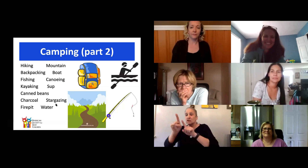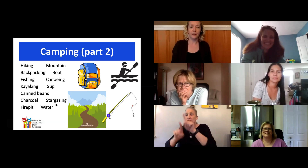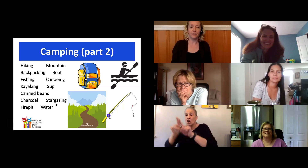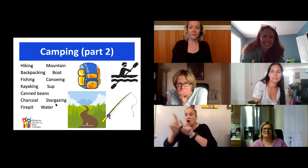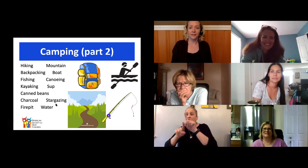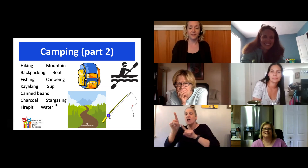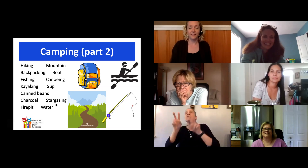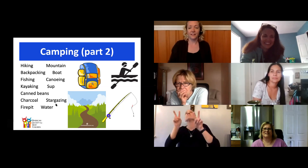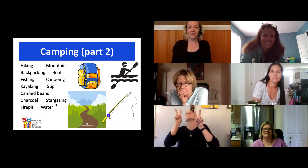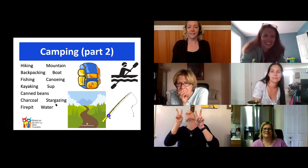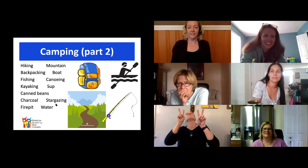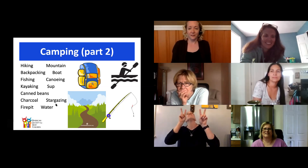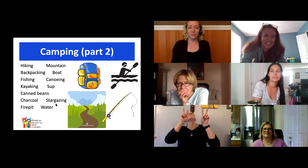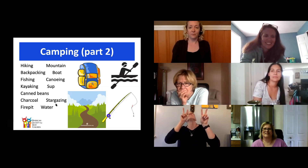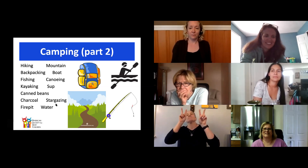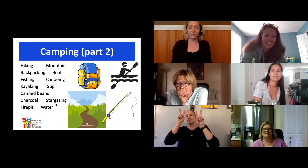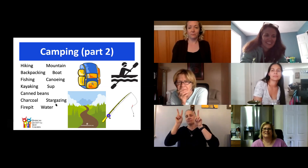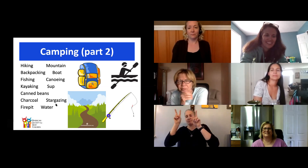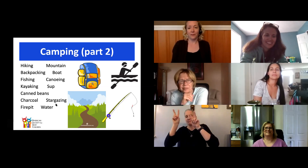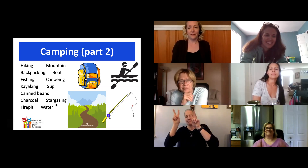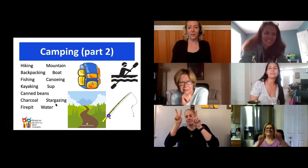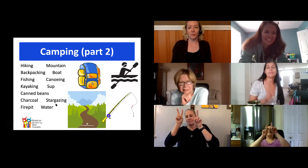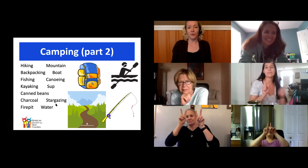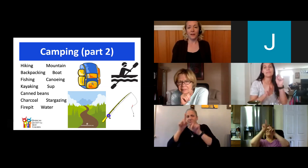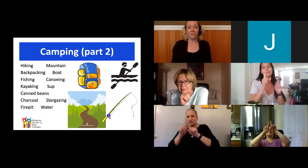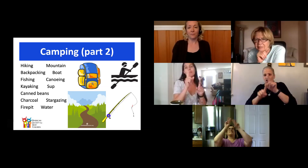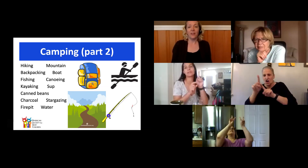What's up? Okay. Next, stargazing.